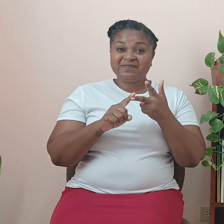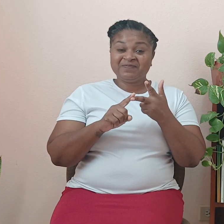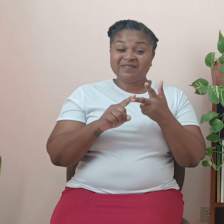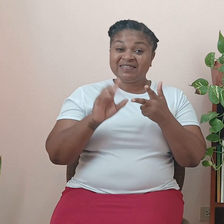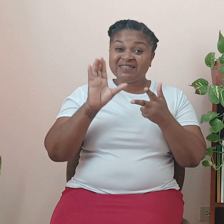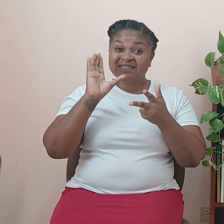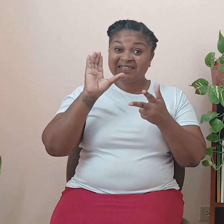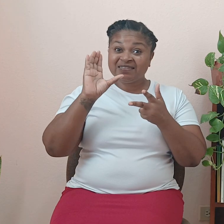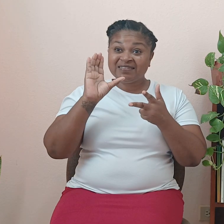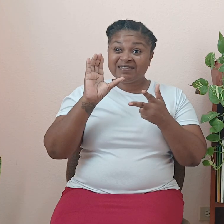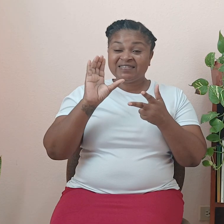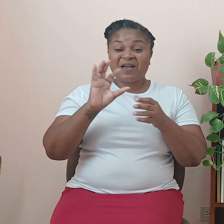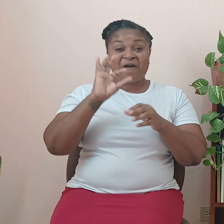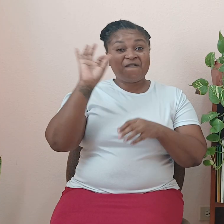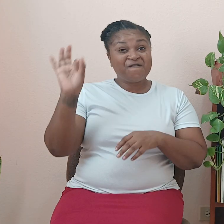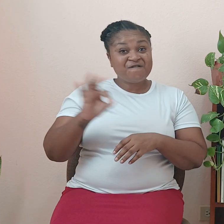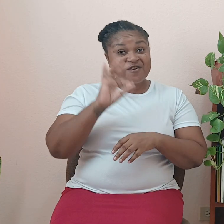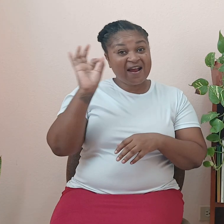C. On Fridays.